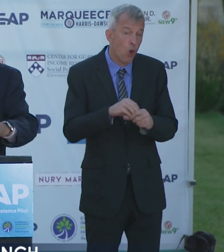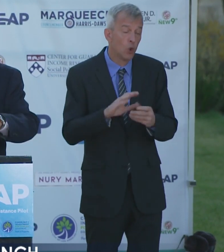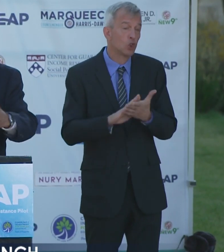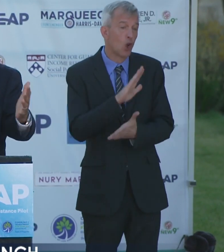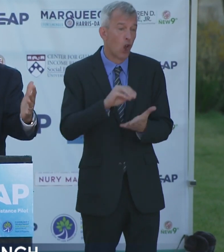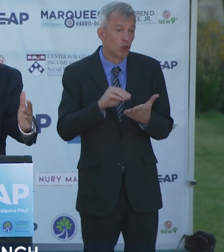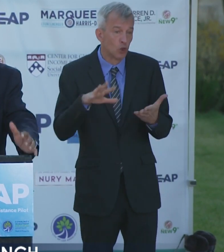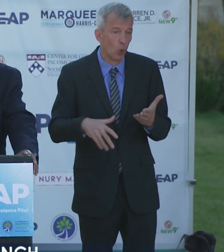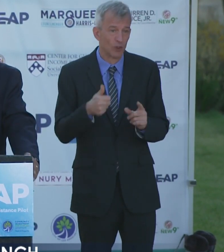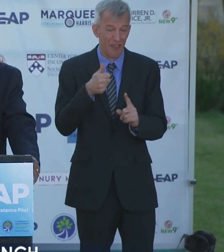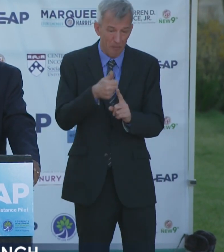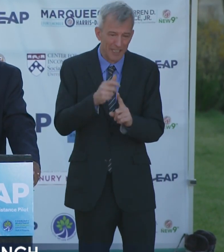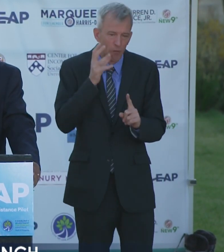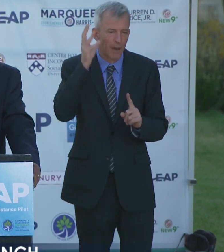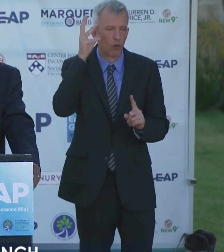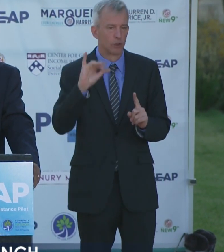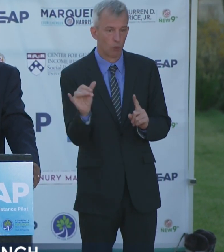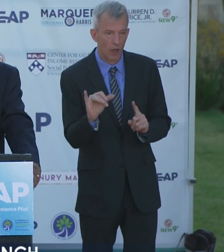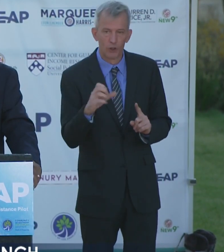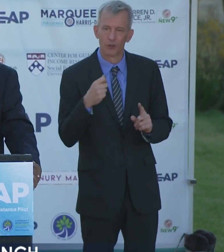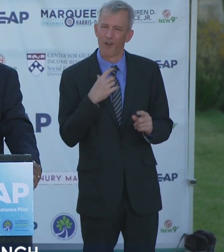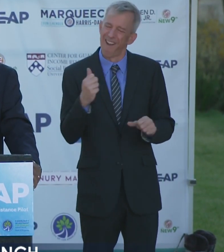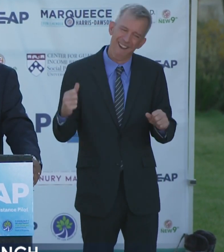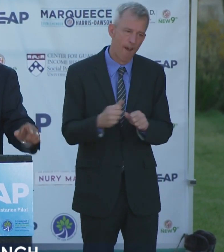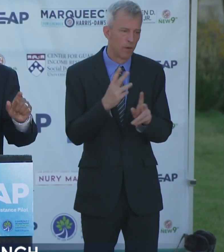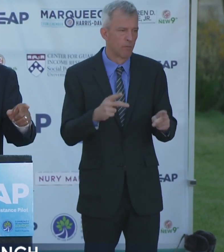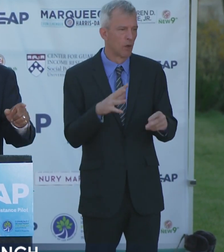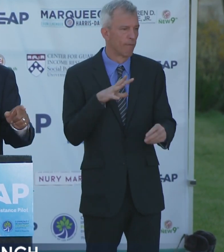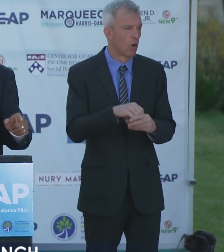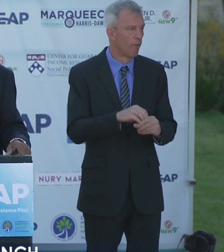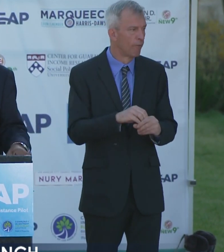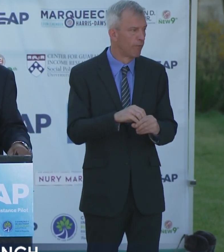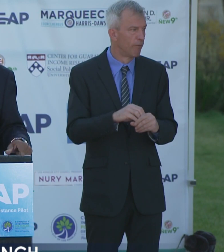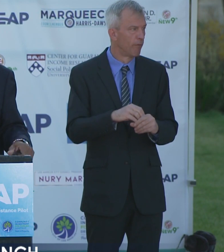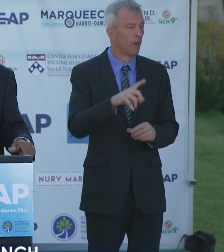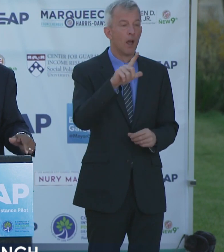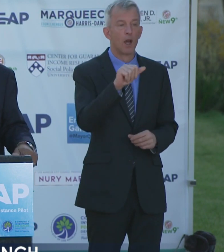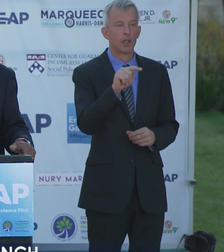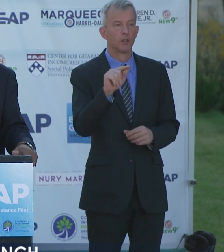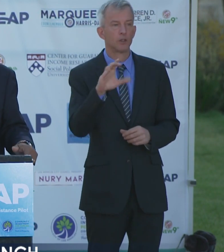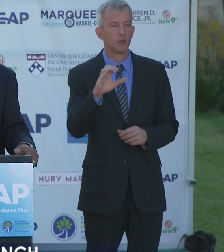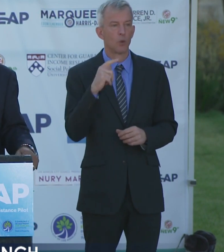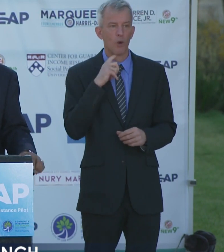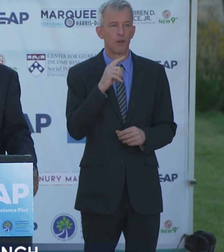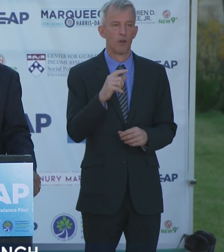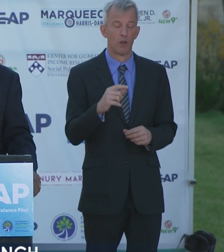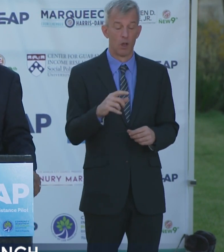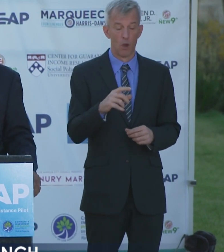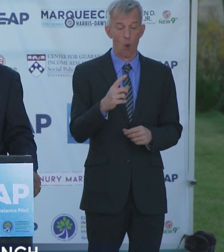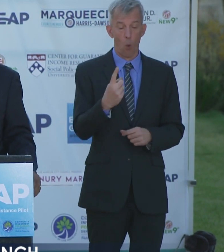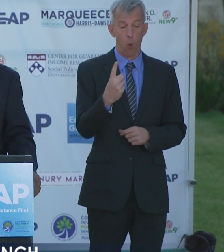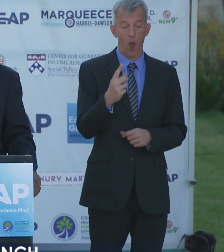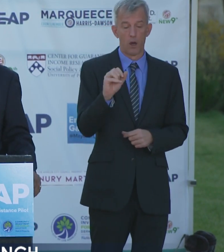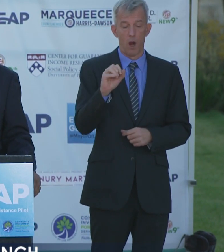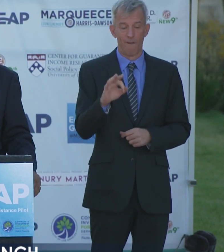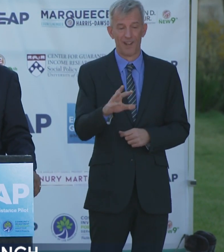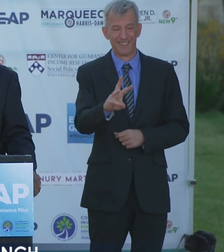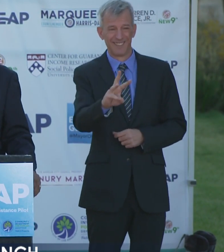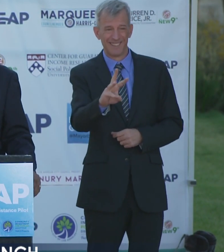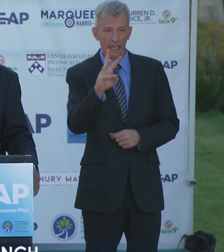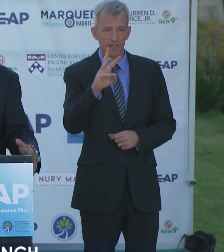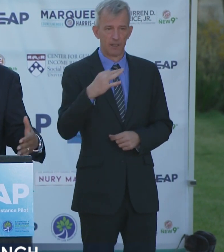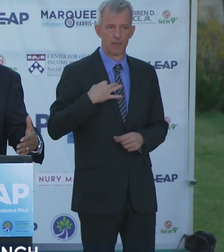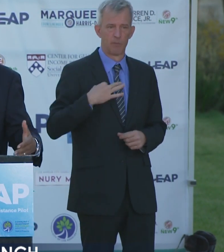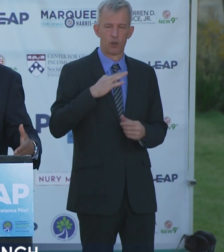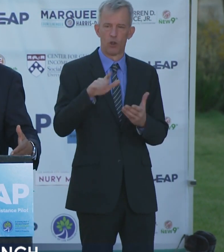and so everyone is involved. As I mentioned, Trade Tech is going to be one of 6 application centers right here in my district, and we want to make